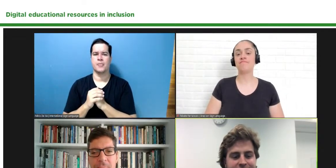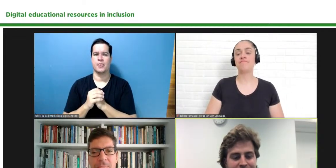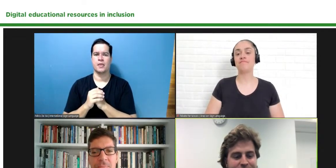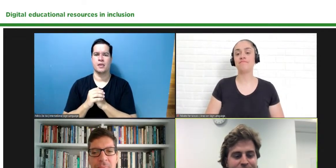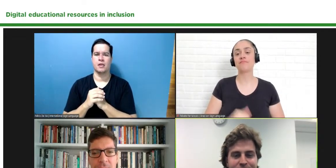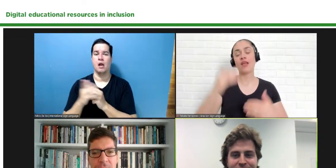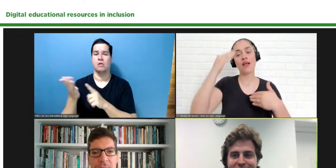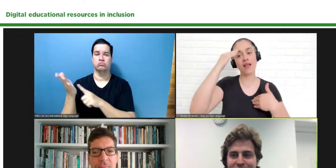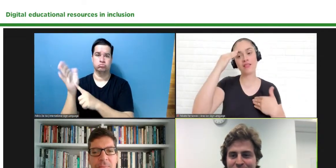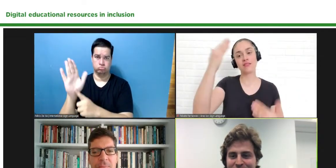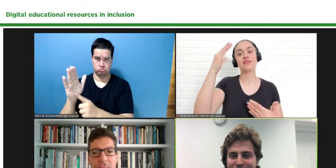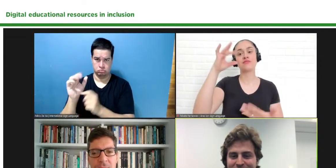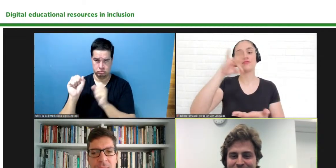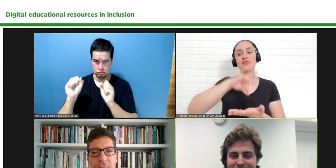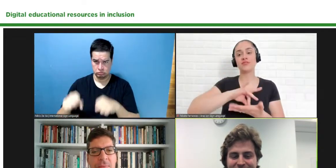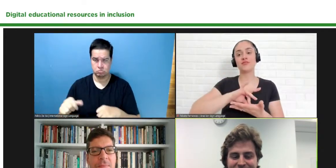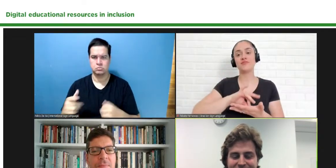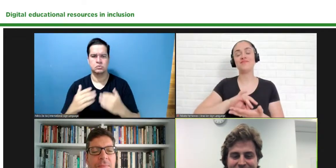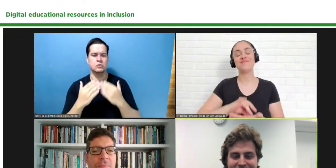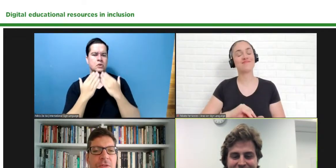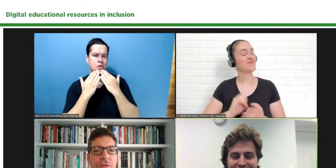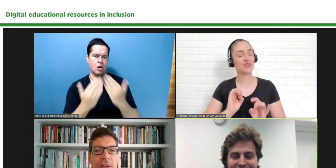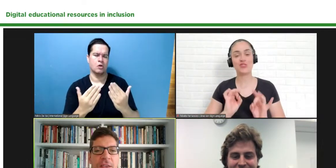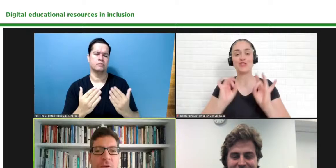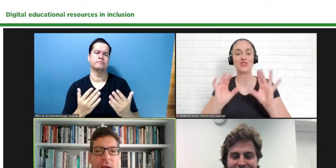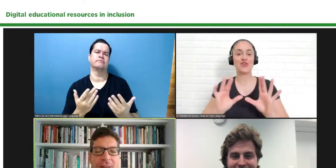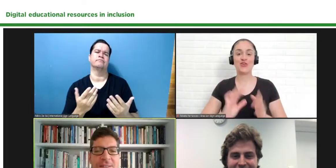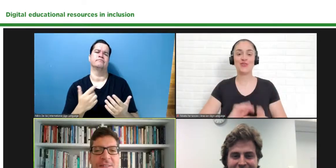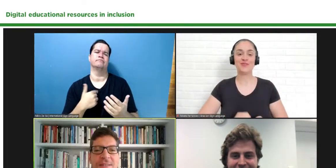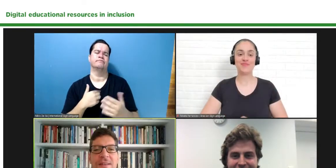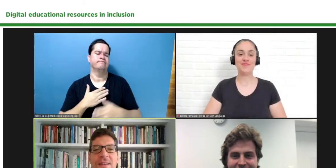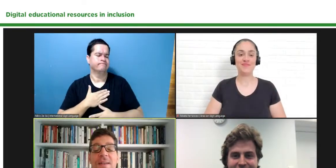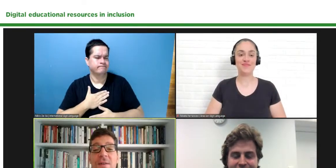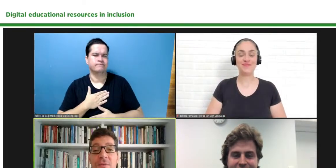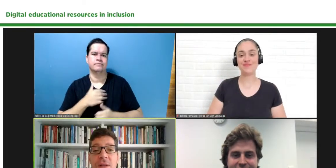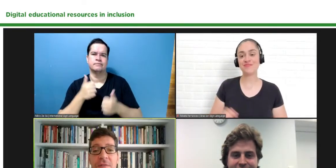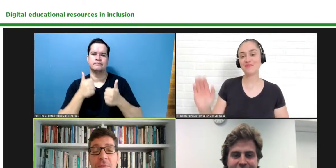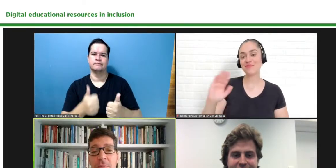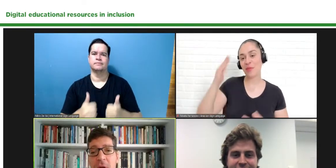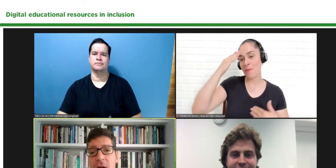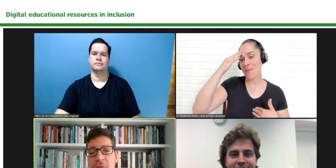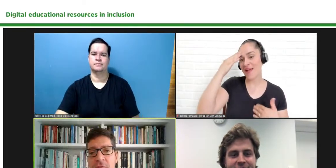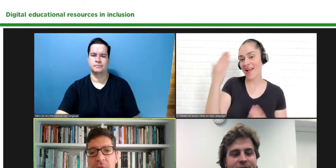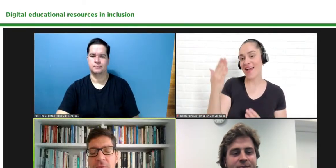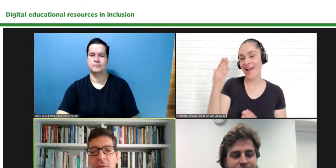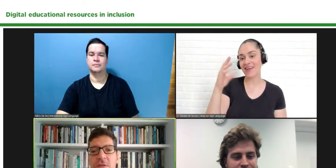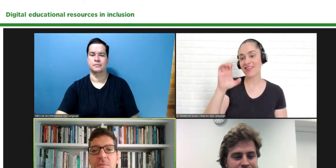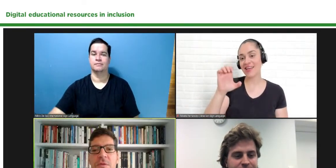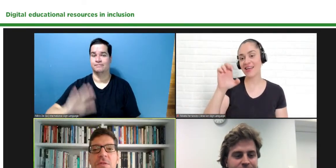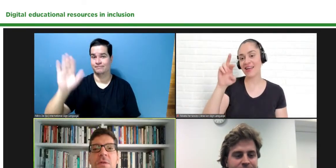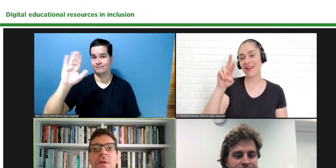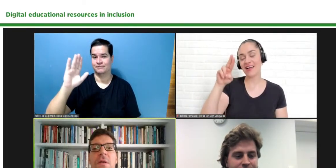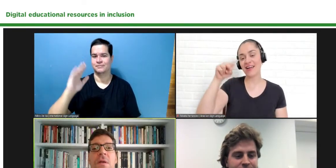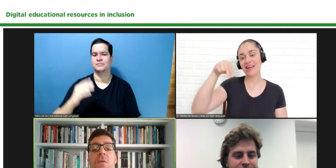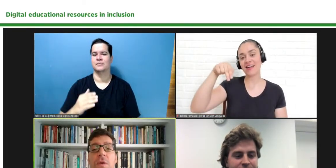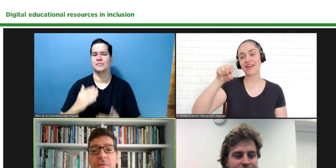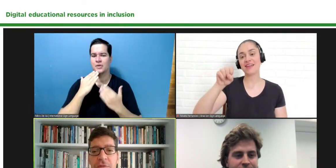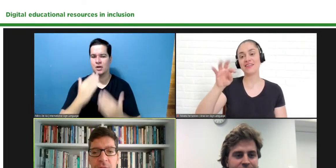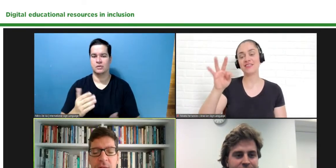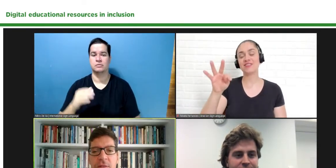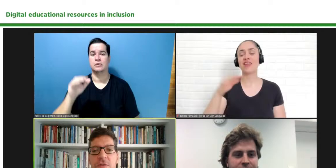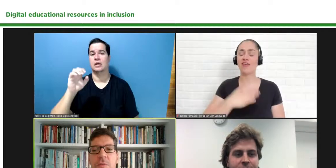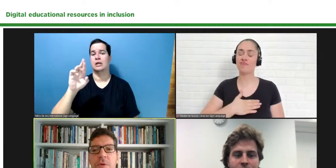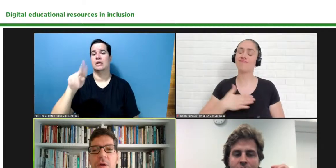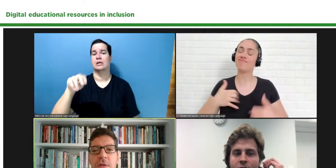and see you. So thank you, Ernst. We are very proud of building this community